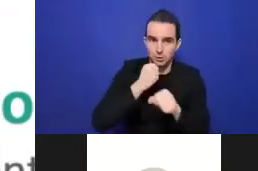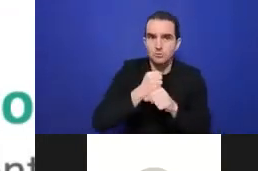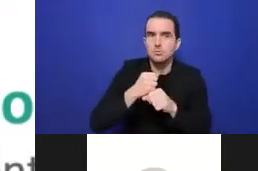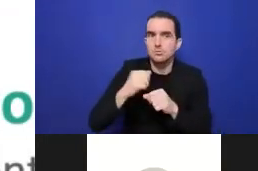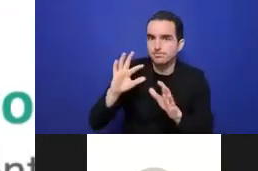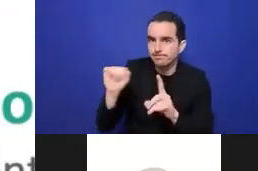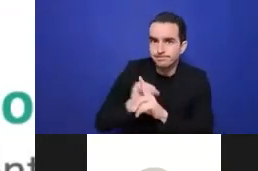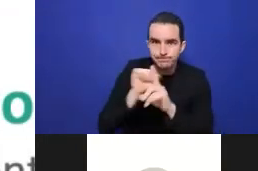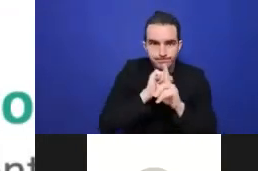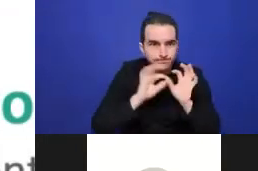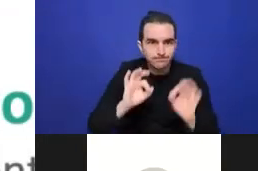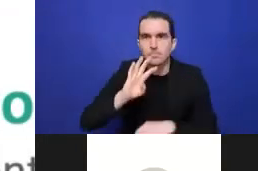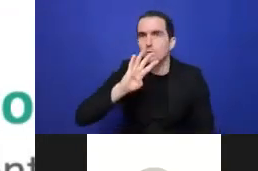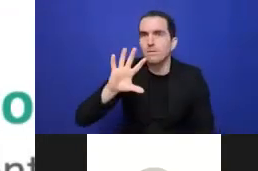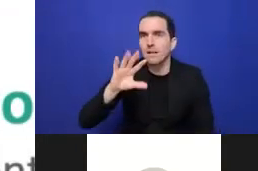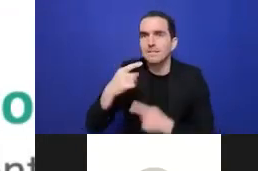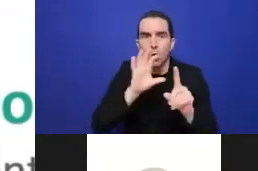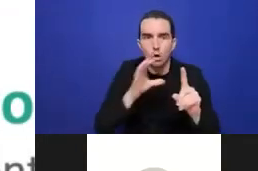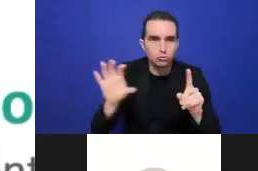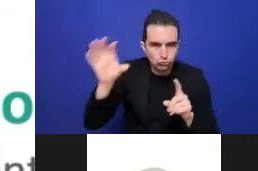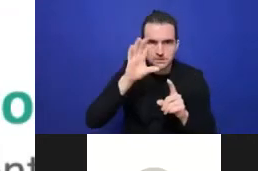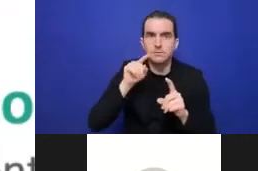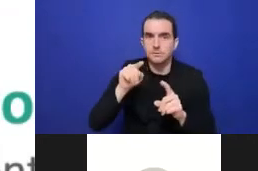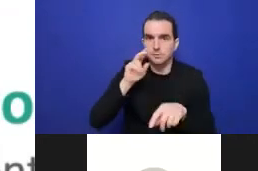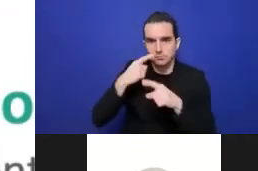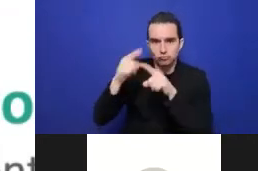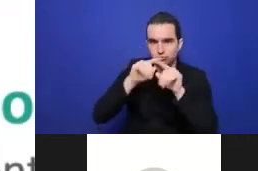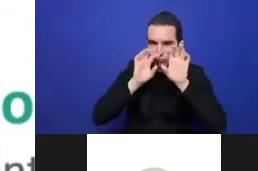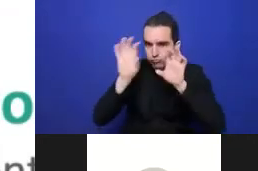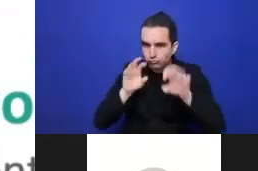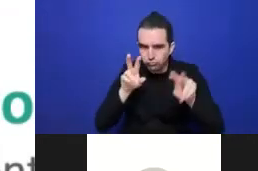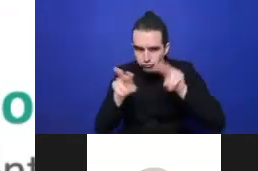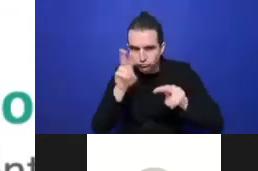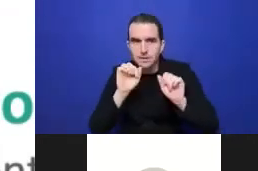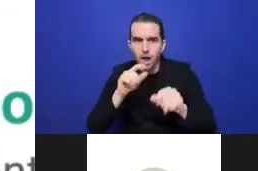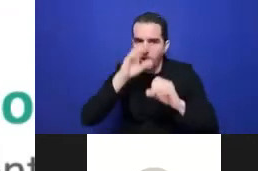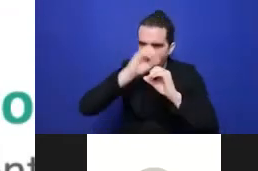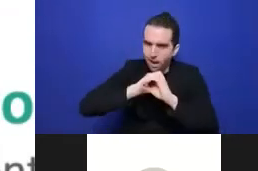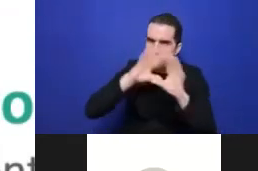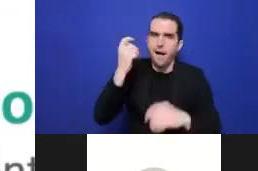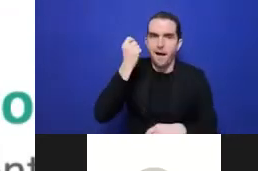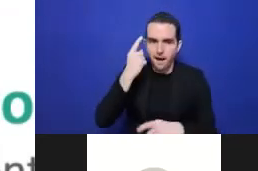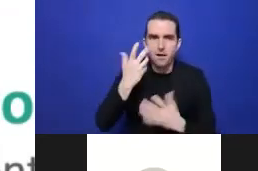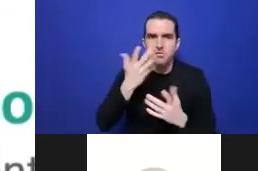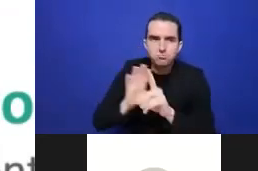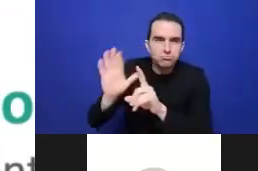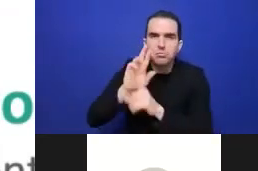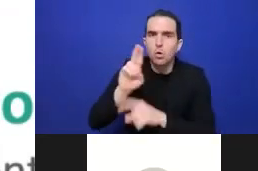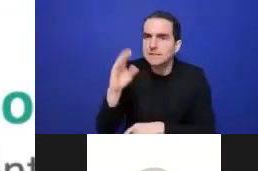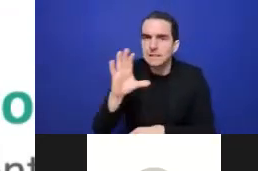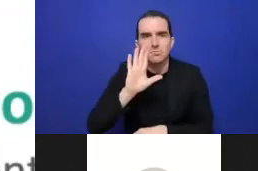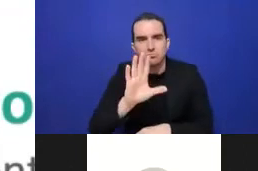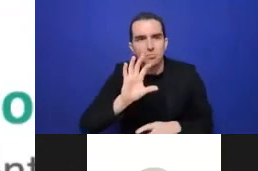evaluate UHC in your country or another country. Over time, more countries and new statistics will be added to help